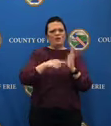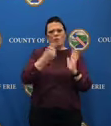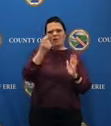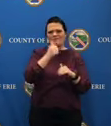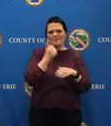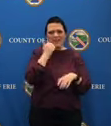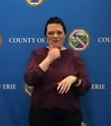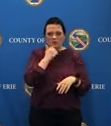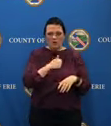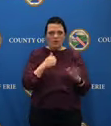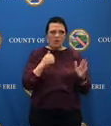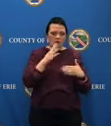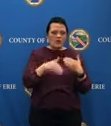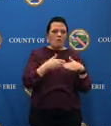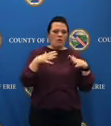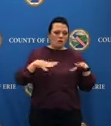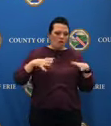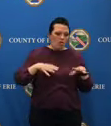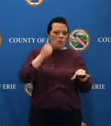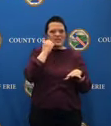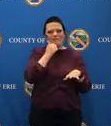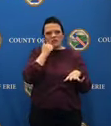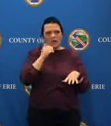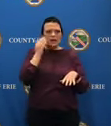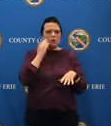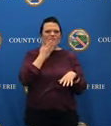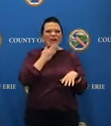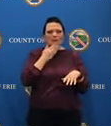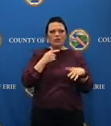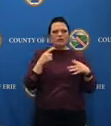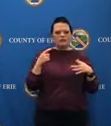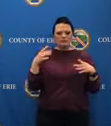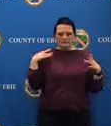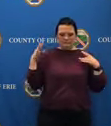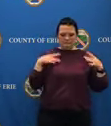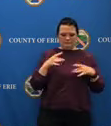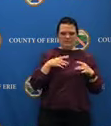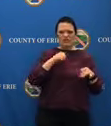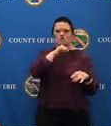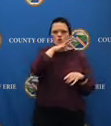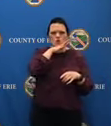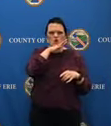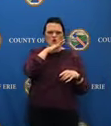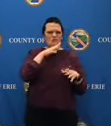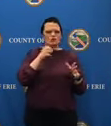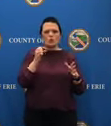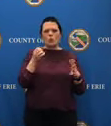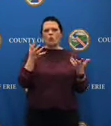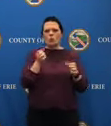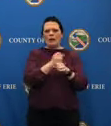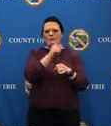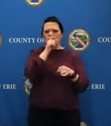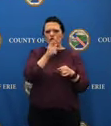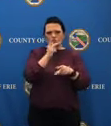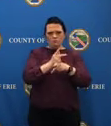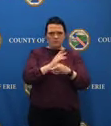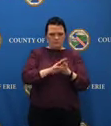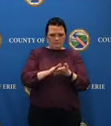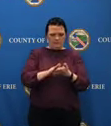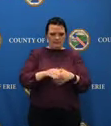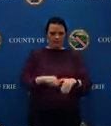we all know, we all wear clothes every day. We all know fabric picks up a lot of dirt and it sticks, so we want to make sure that those are kept